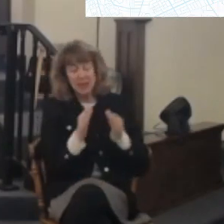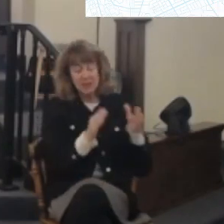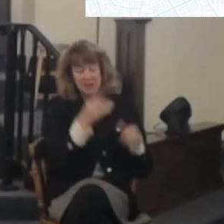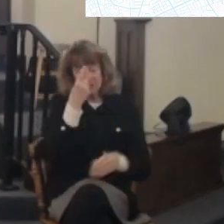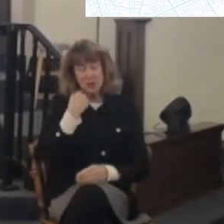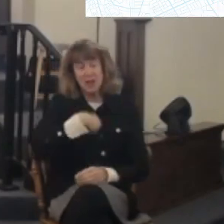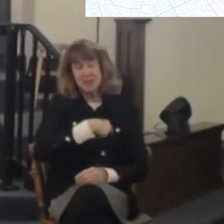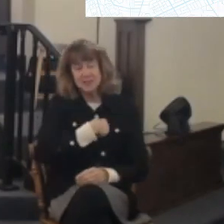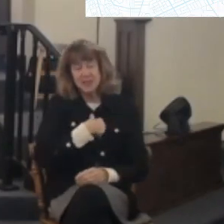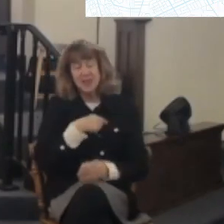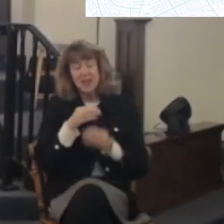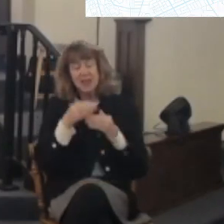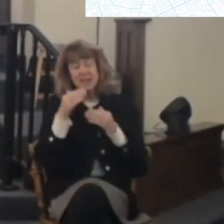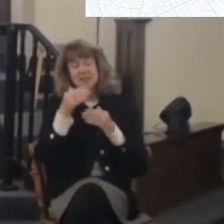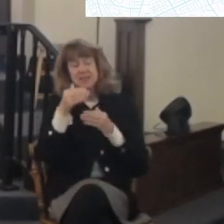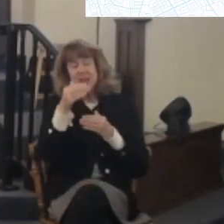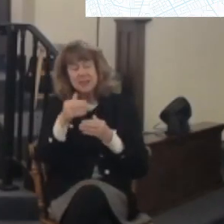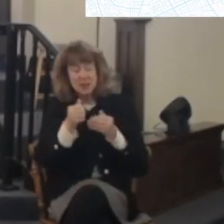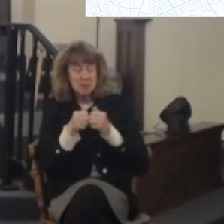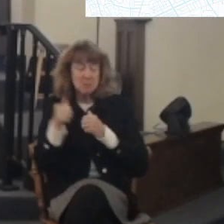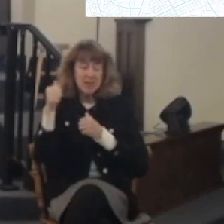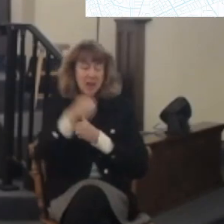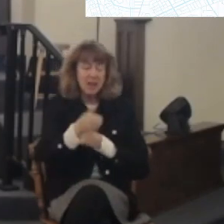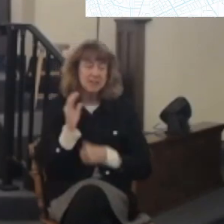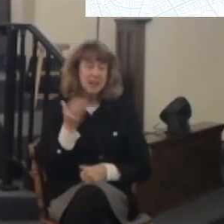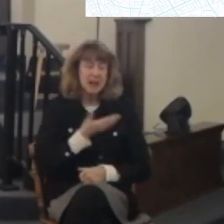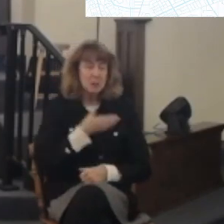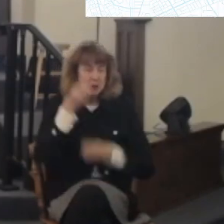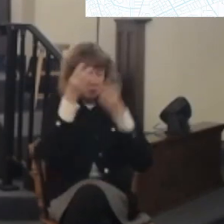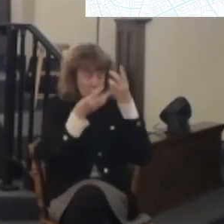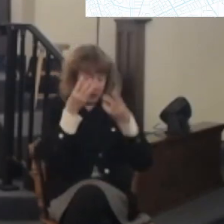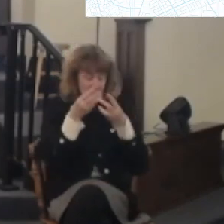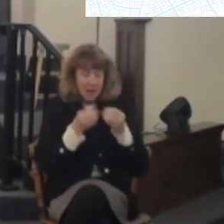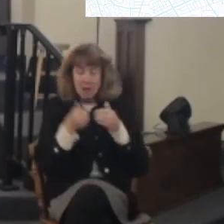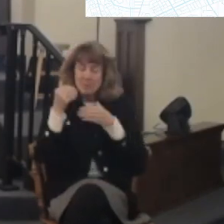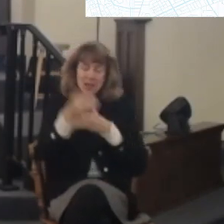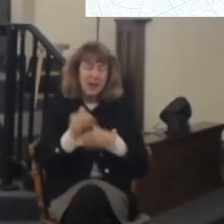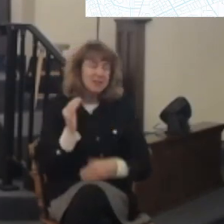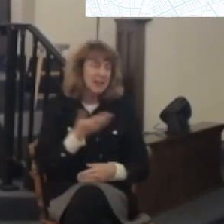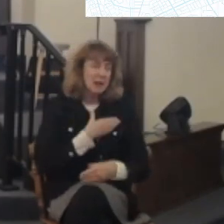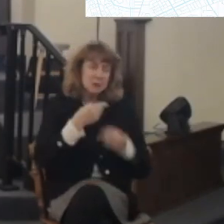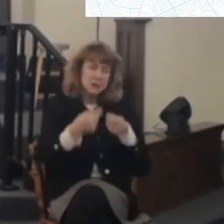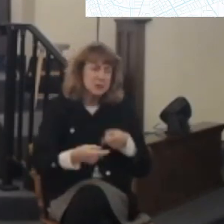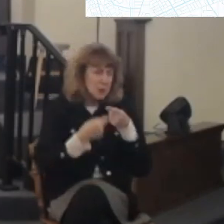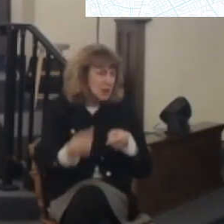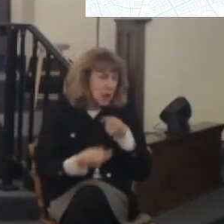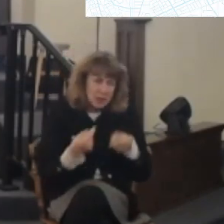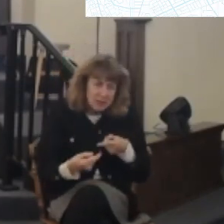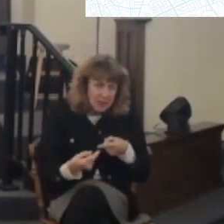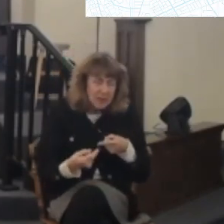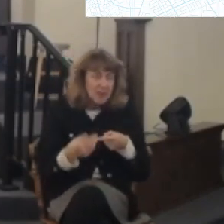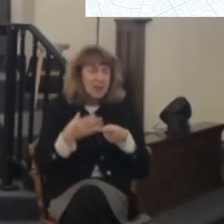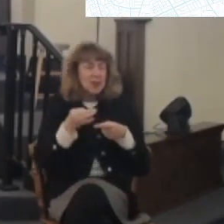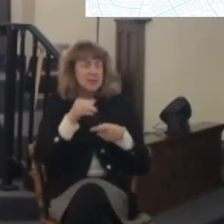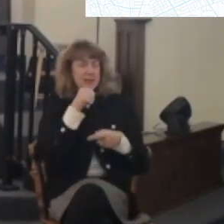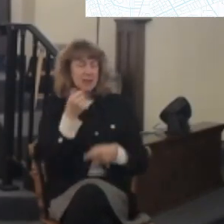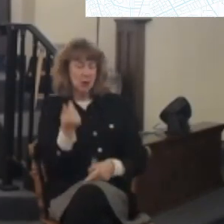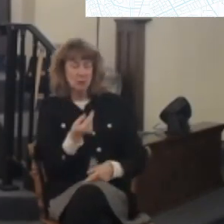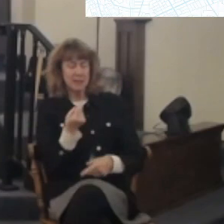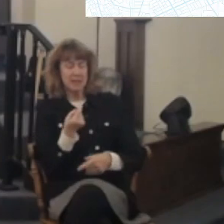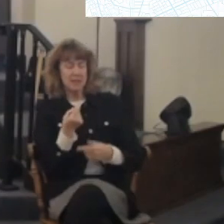extends beyond our worries and our struggles here on earth. The vision of planting and multiplying does not only